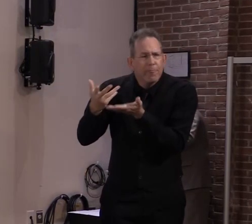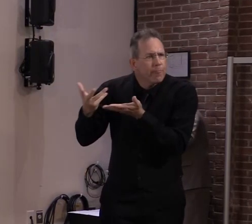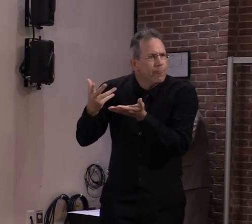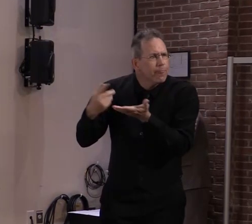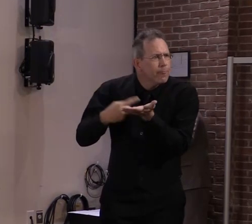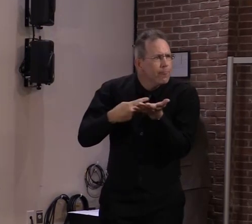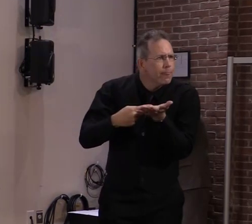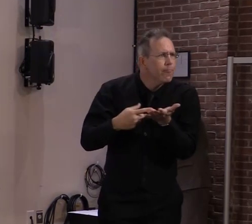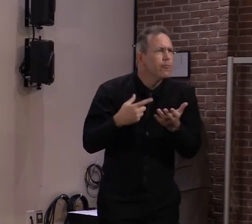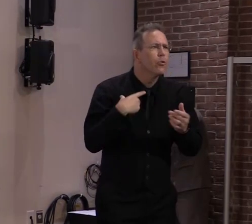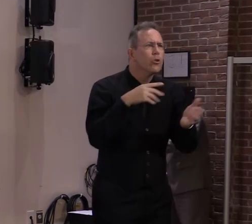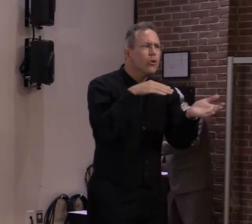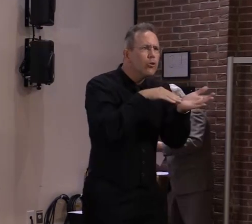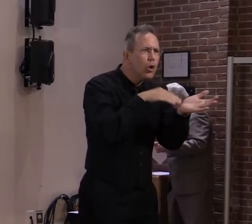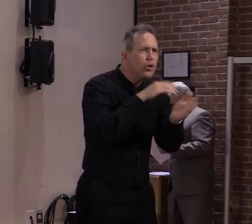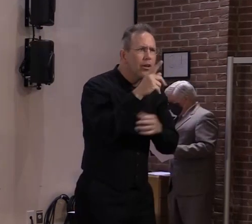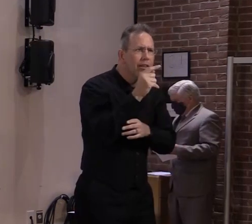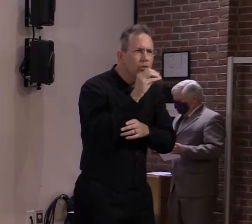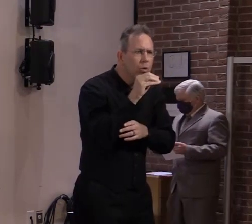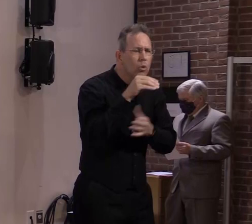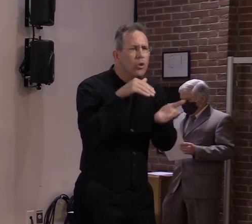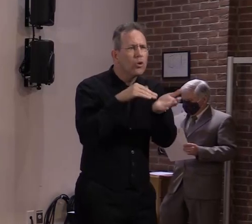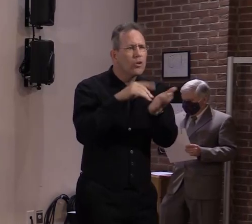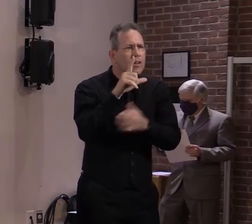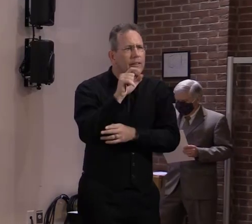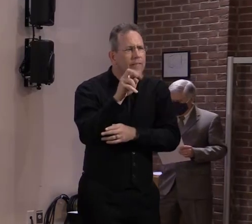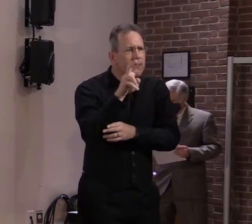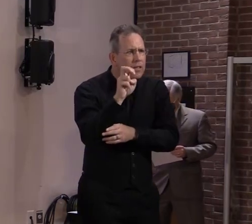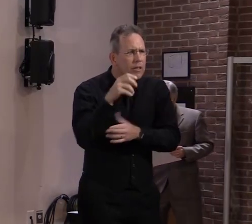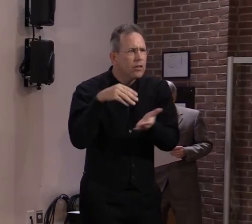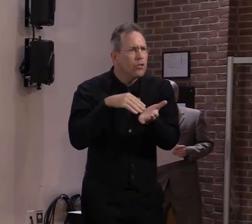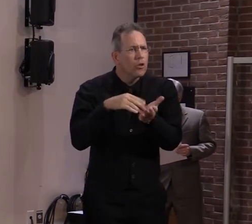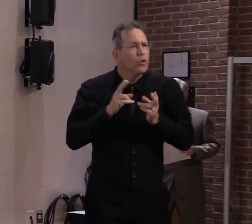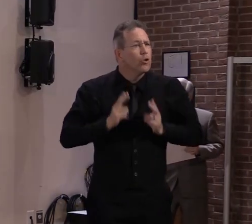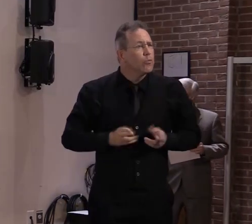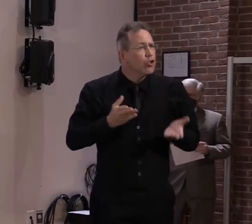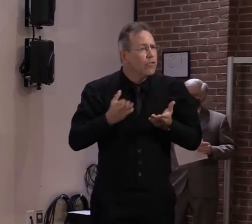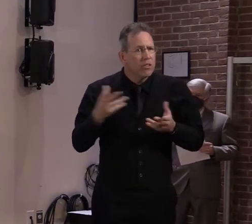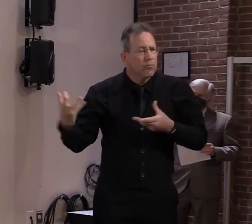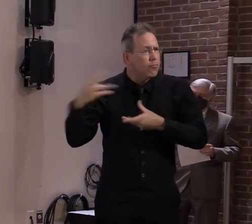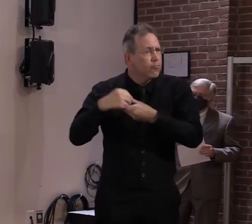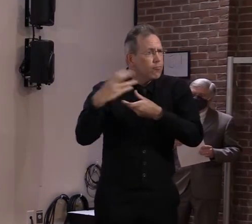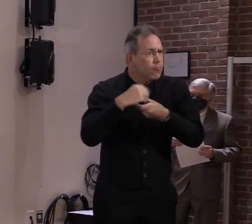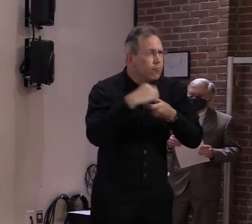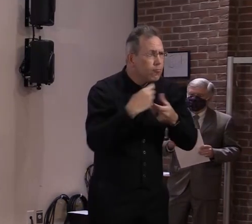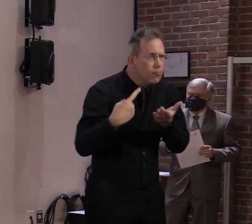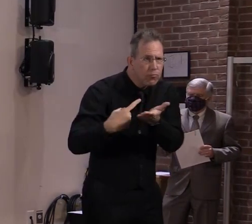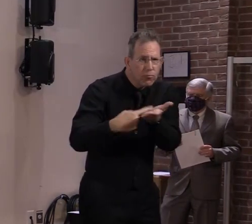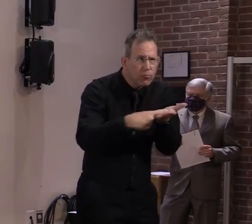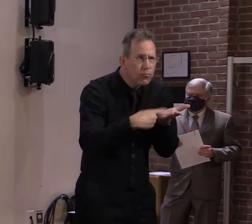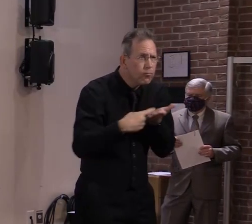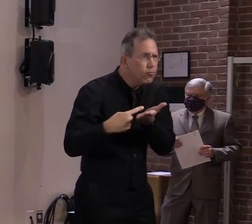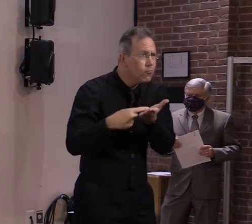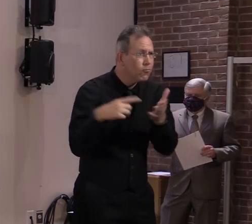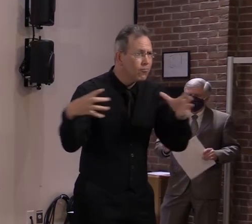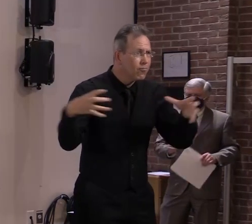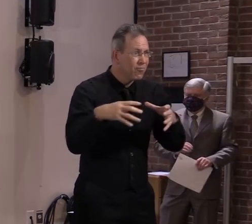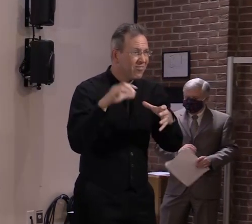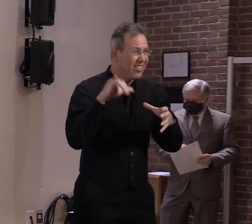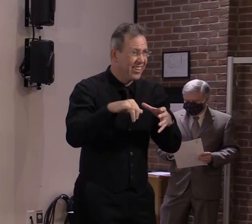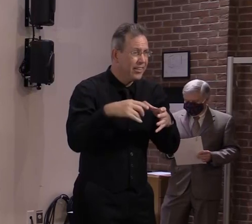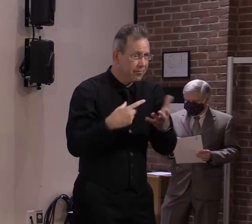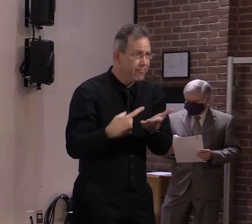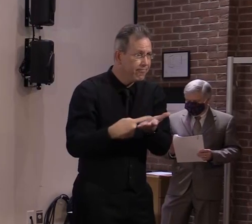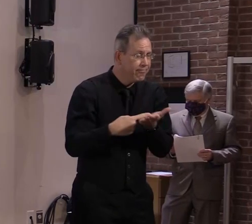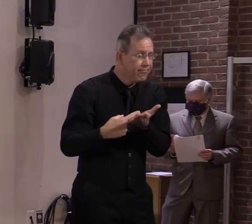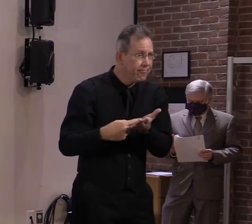Human Services, as well as our emergency operations team and many others. As has been the